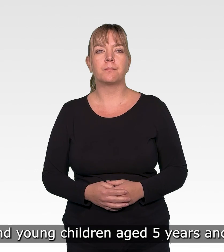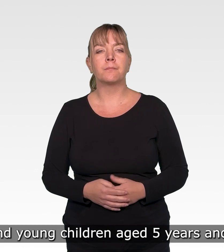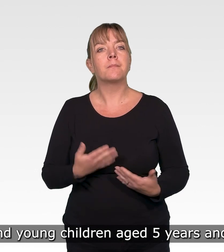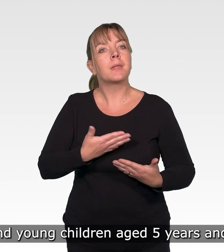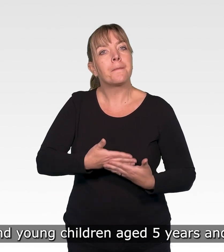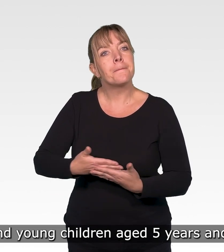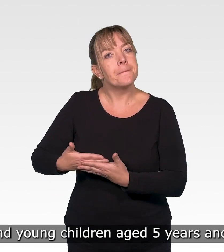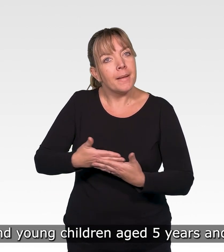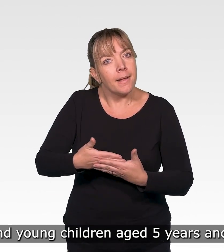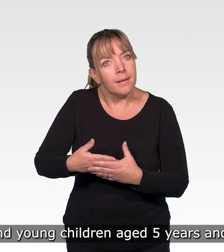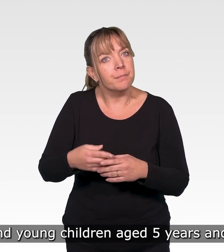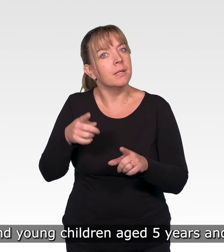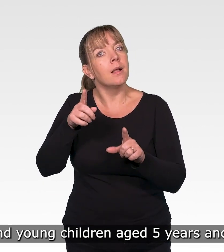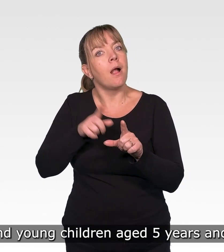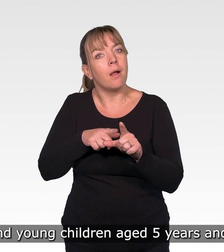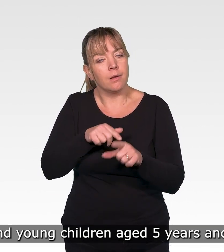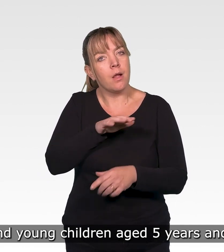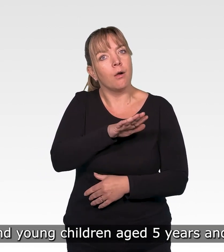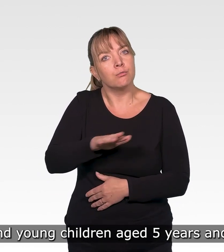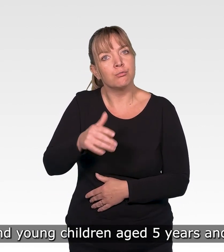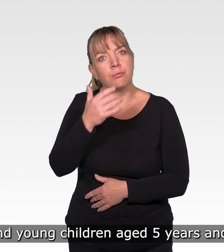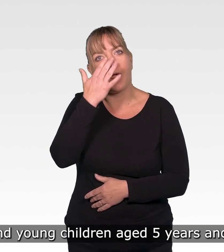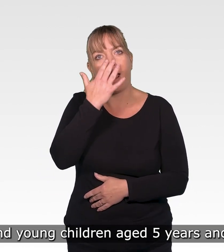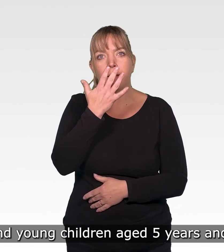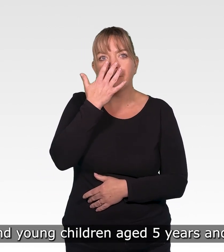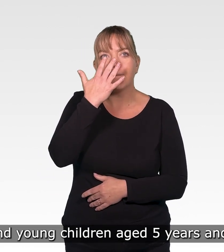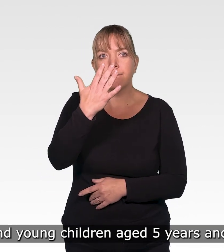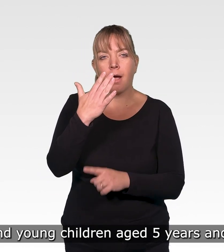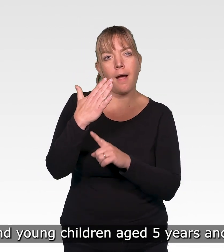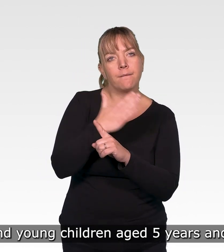Babies and young children aged 5 years and under.